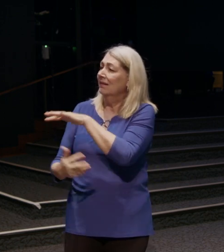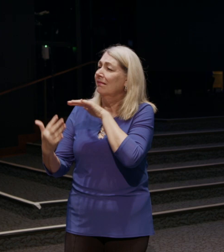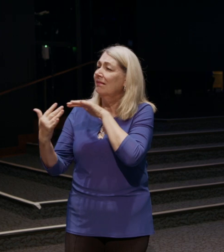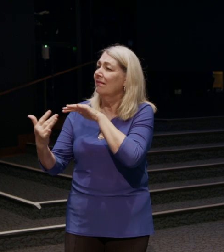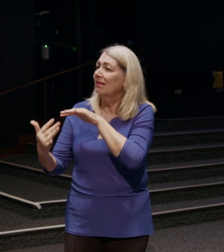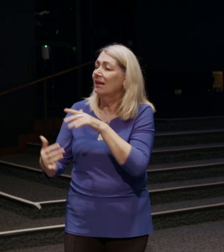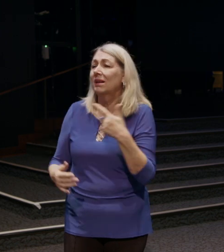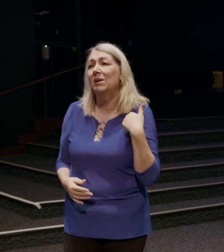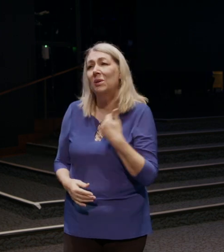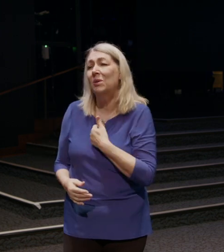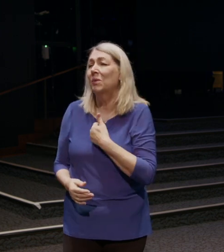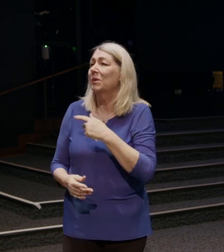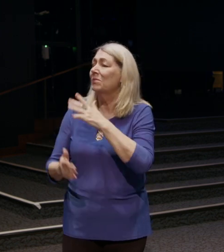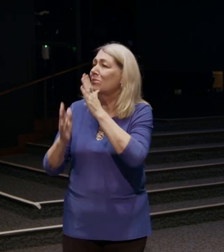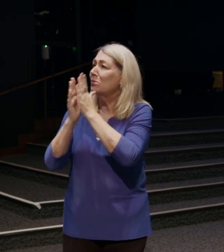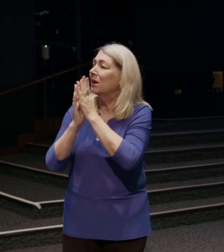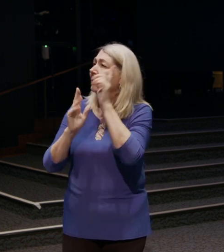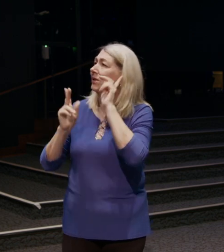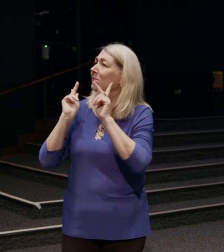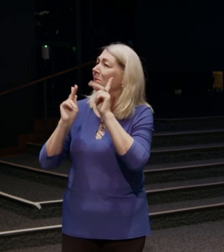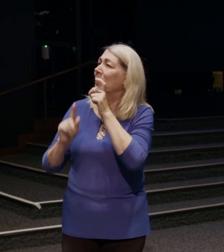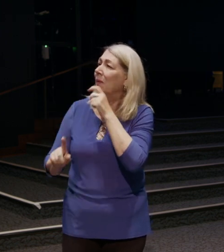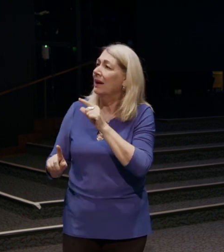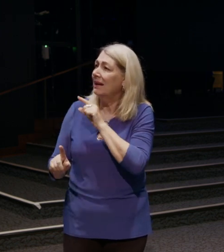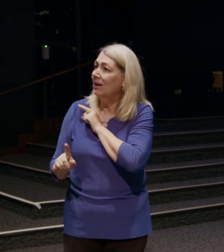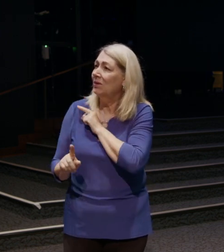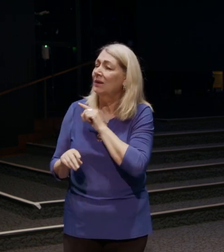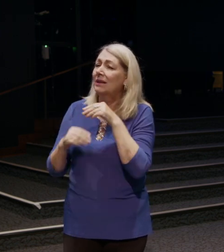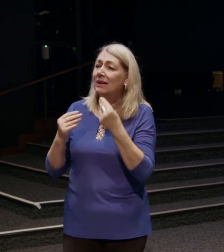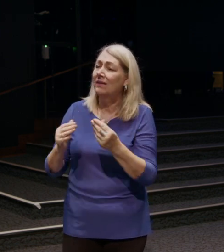and perpetrators, that justice would come their